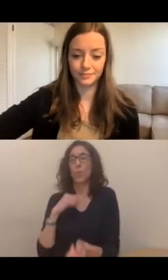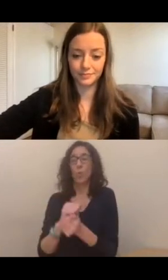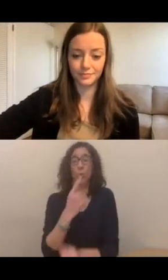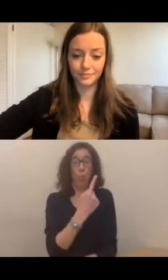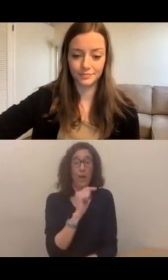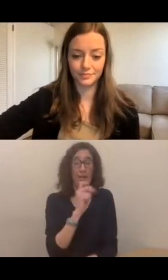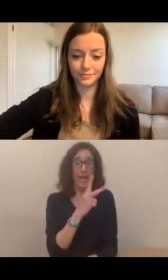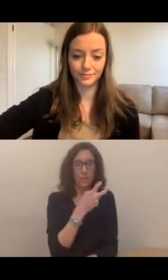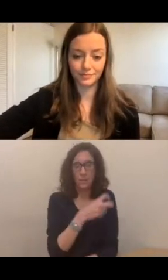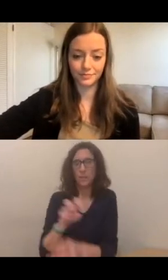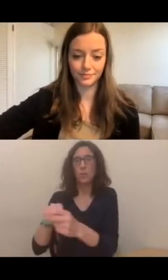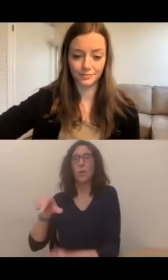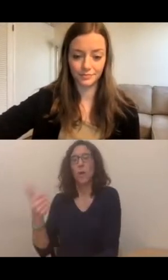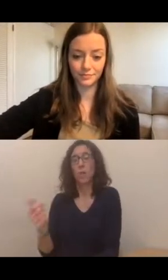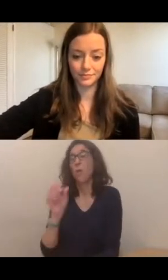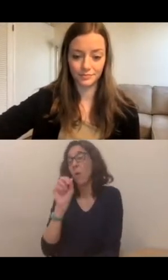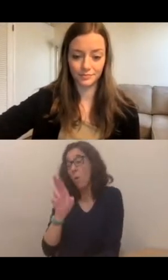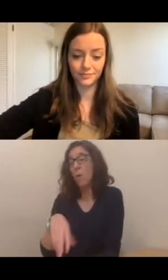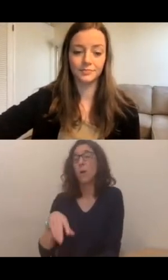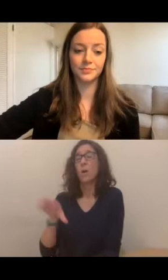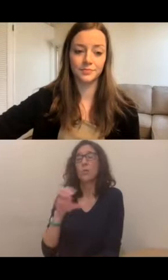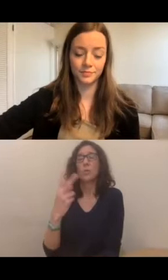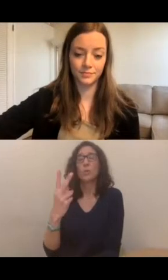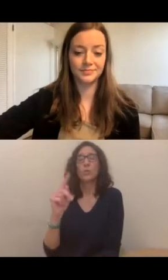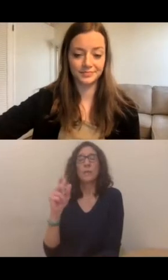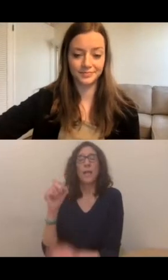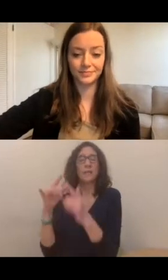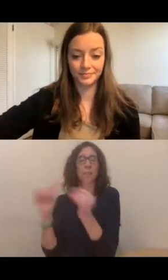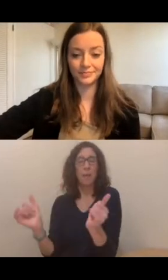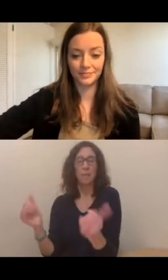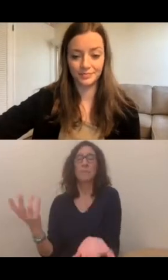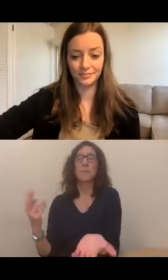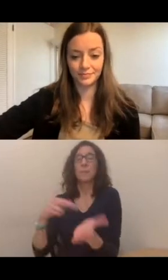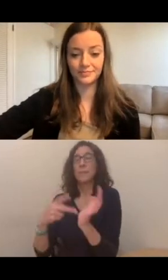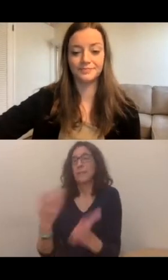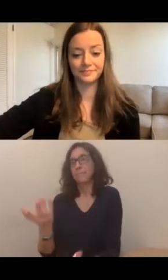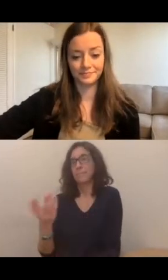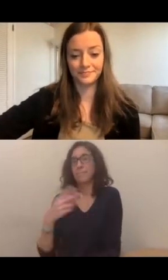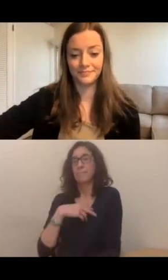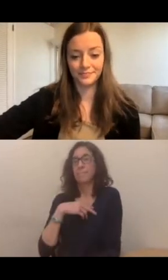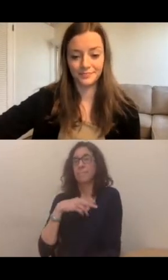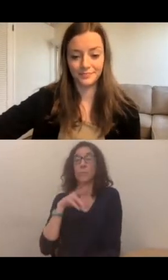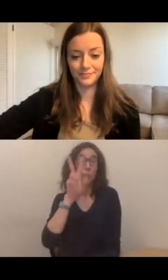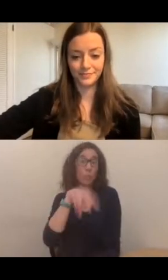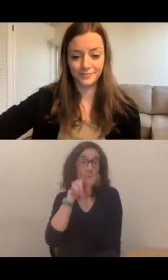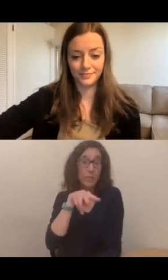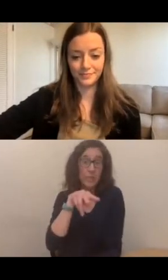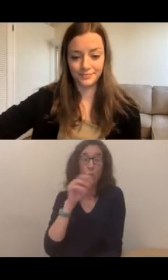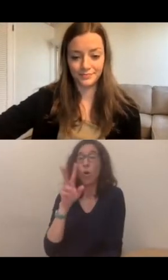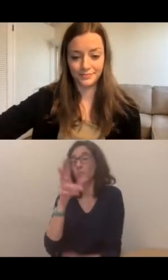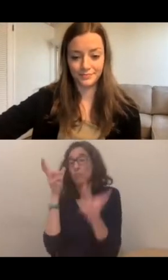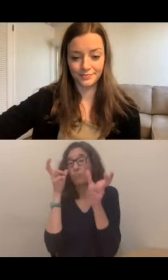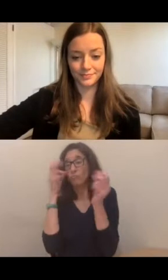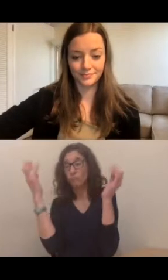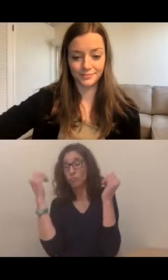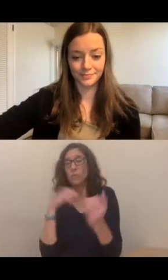then moving on to another, or doing two tasks at the same time, such as reading or viewing a signer and taking notes at the